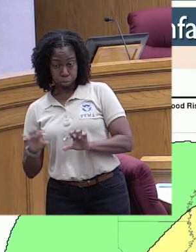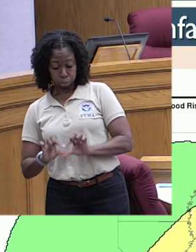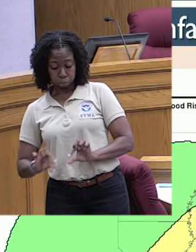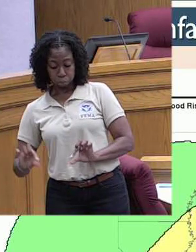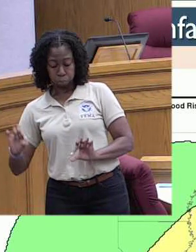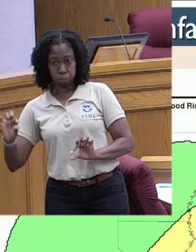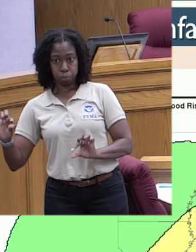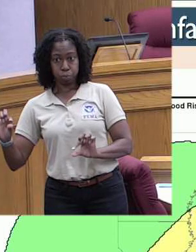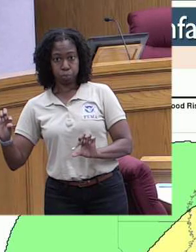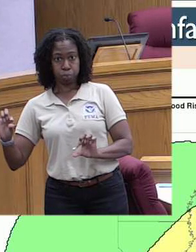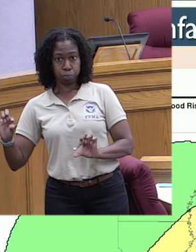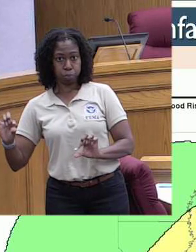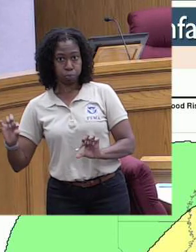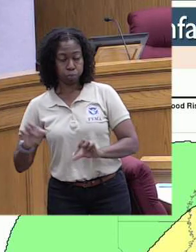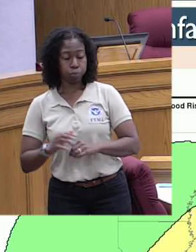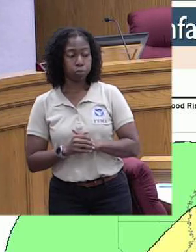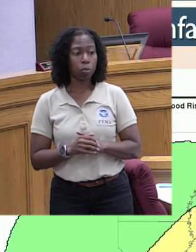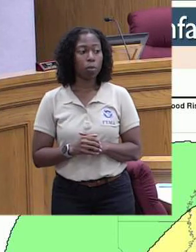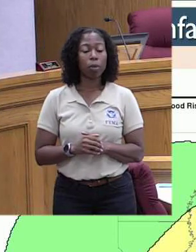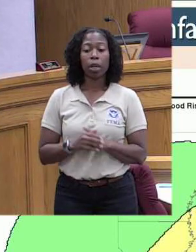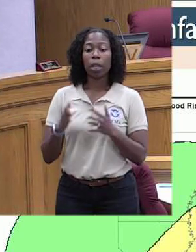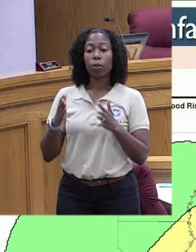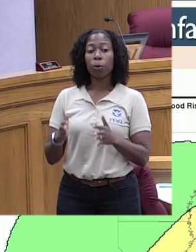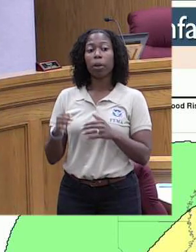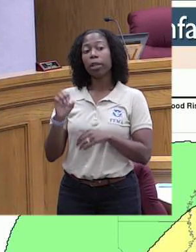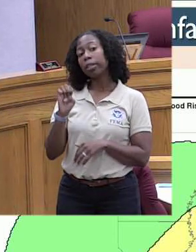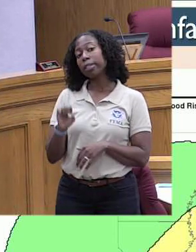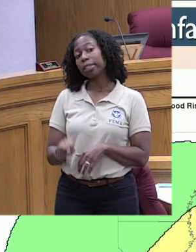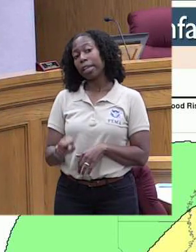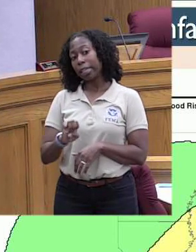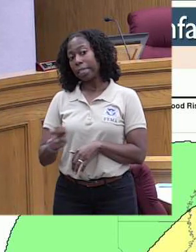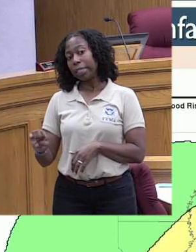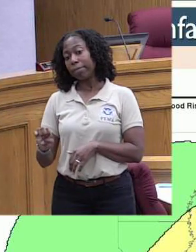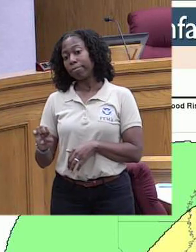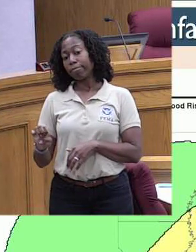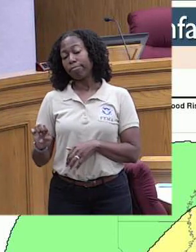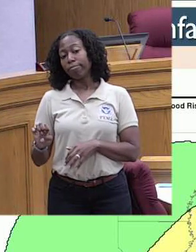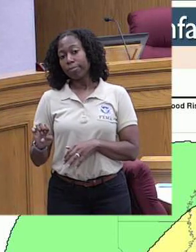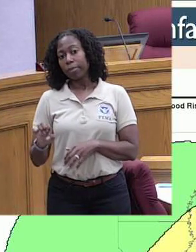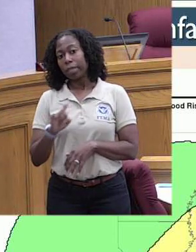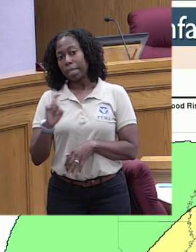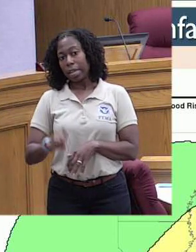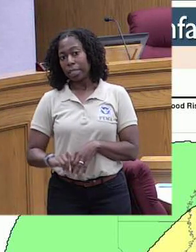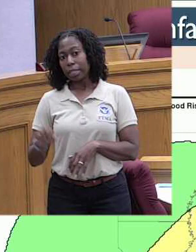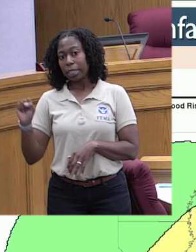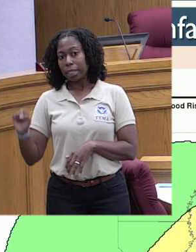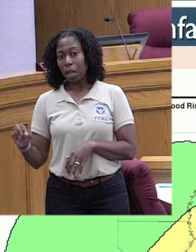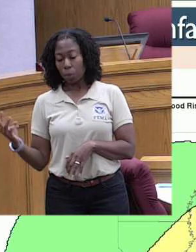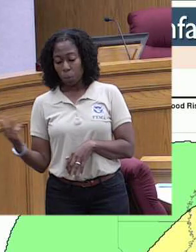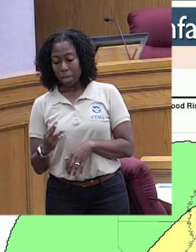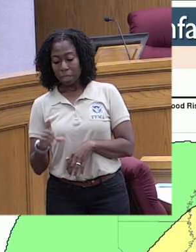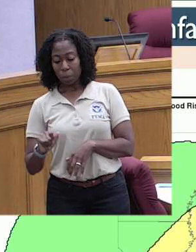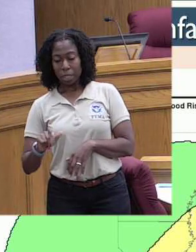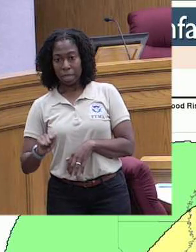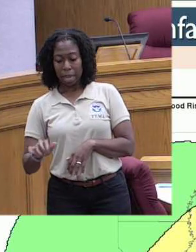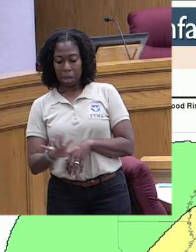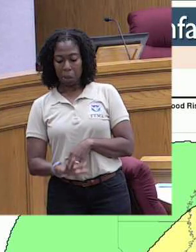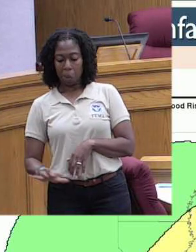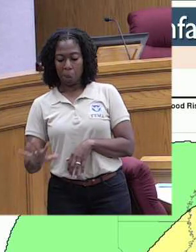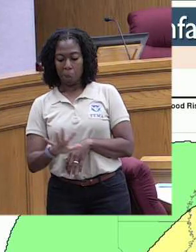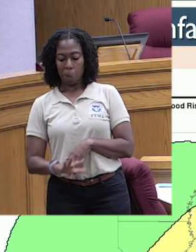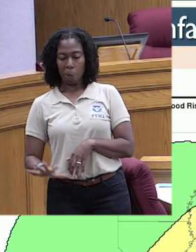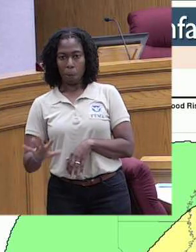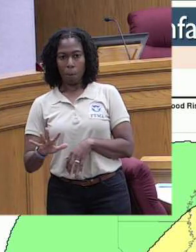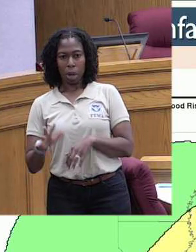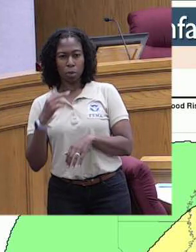the remainder of southeast Texas and southwest Louisiana. And then we have the marginal risk further inland than that.